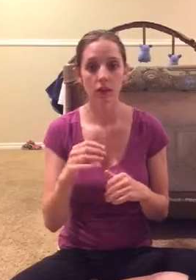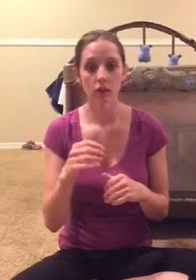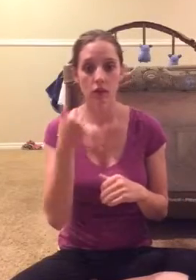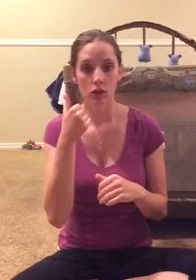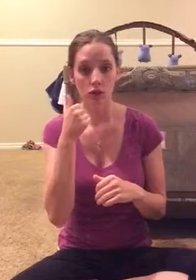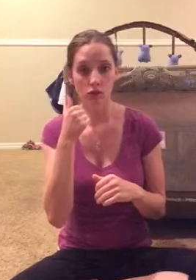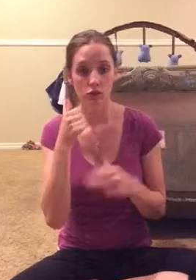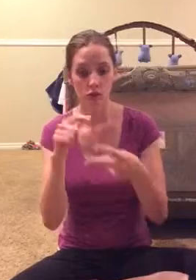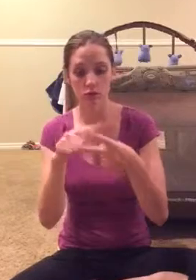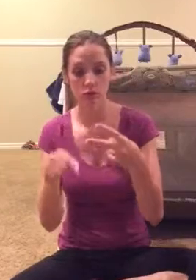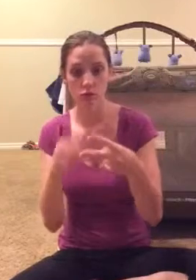struggling mentally.